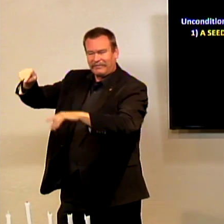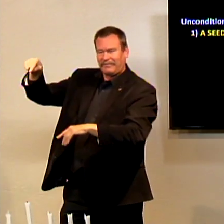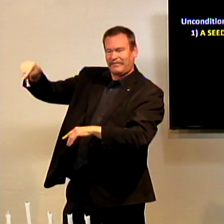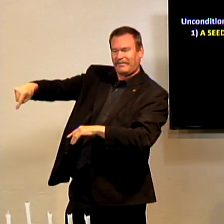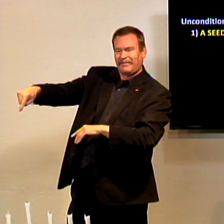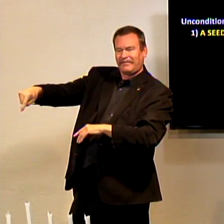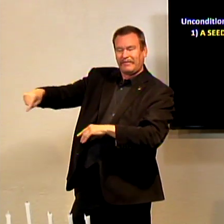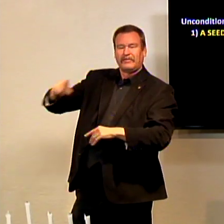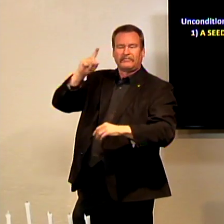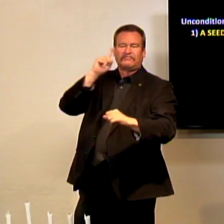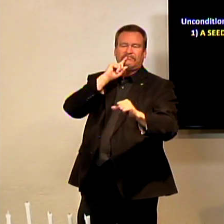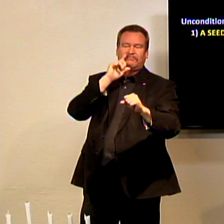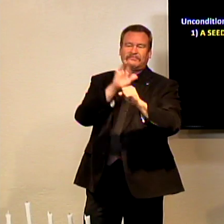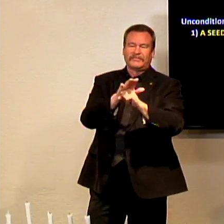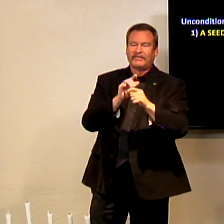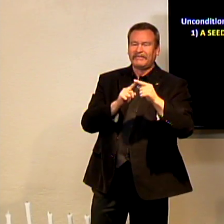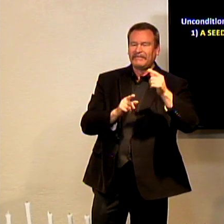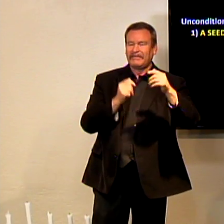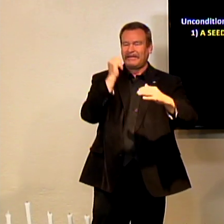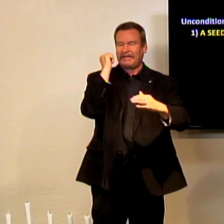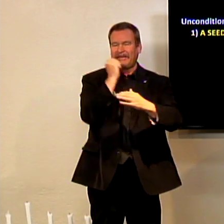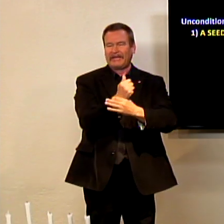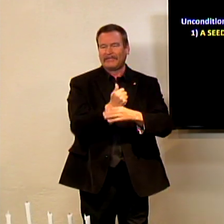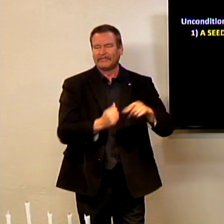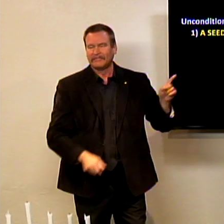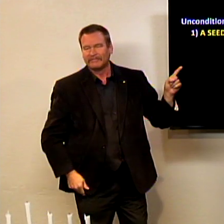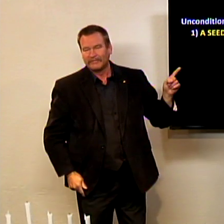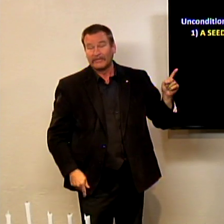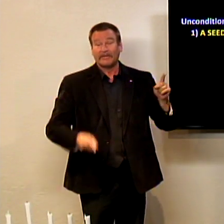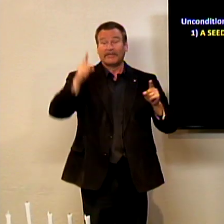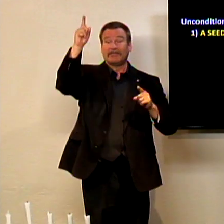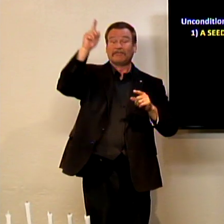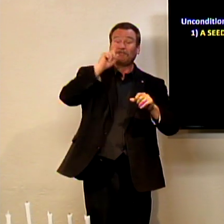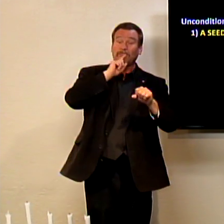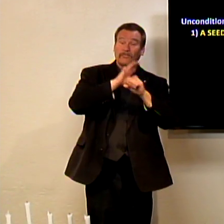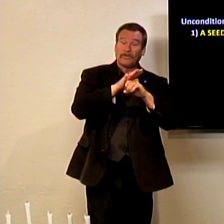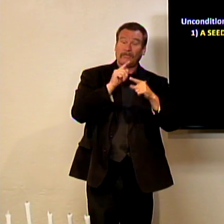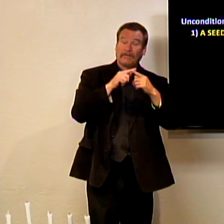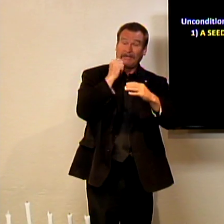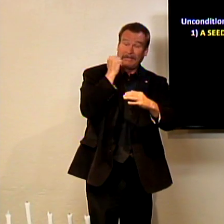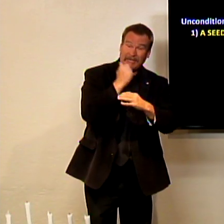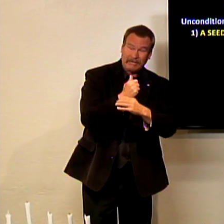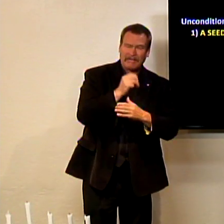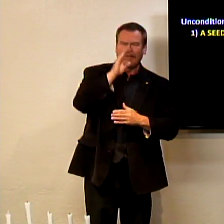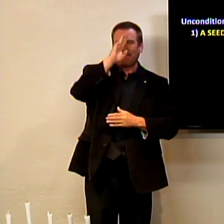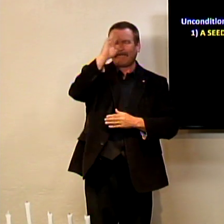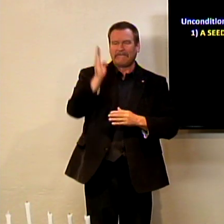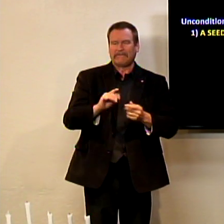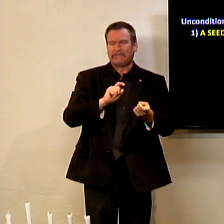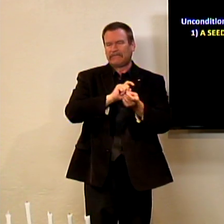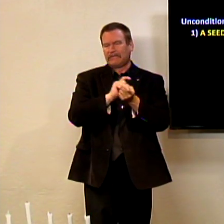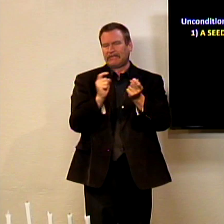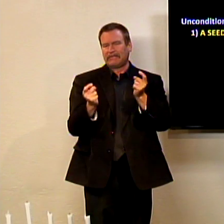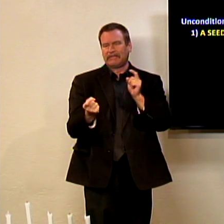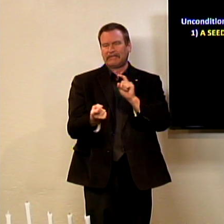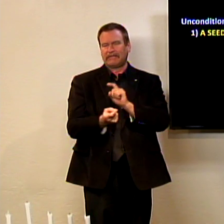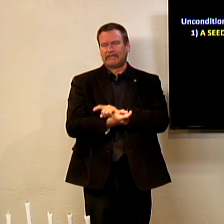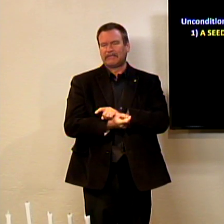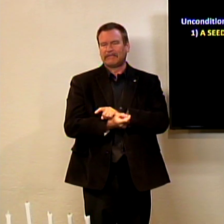they would take possession of this land, this promised land that God was promising as far back as to Abraham.